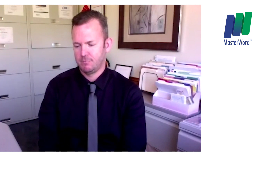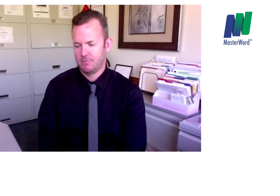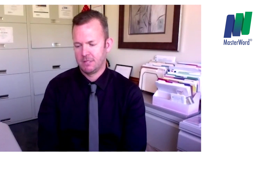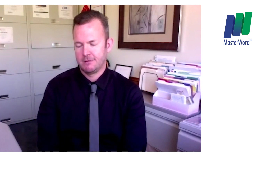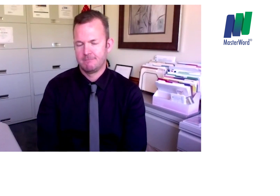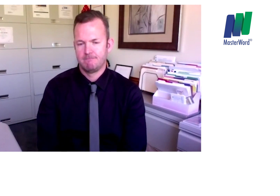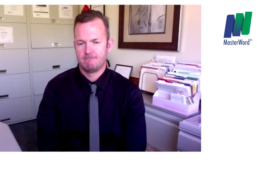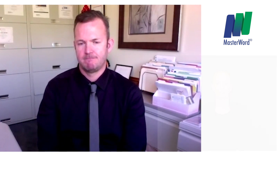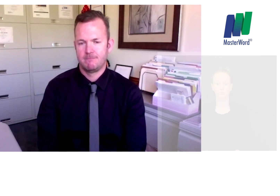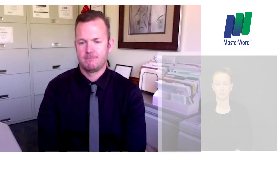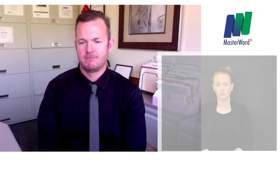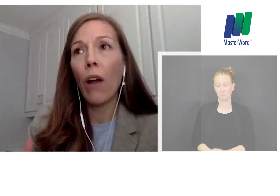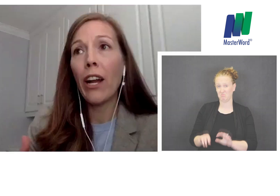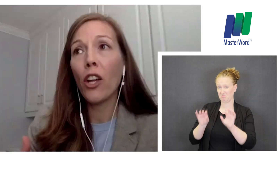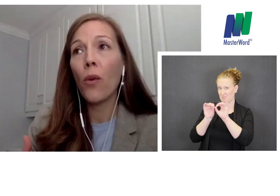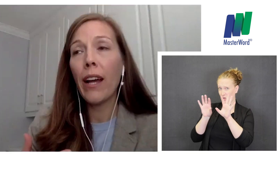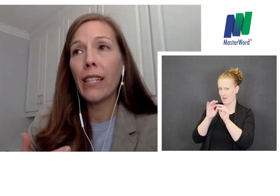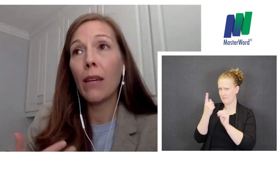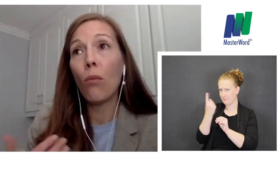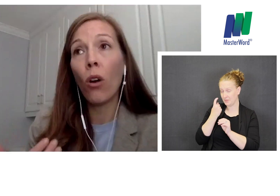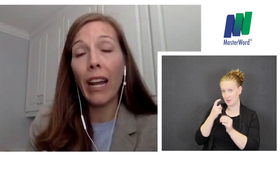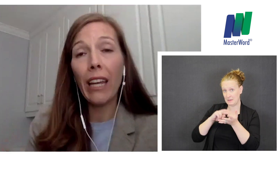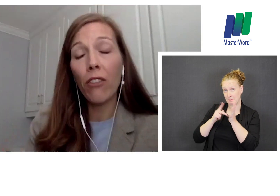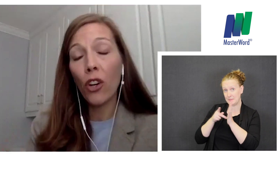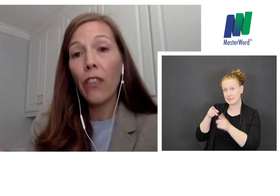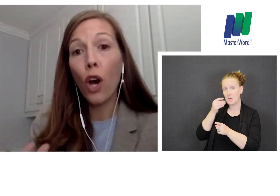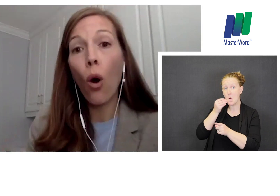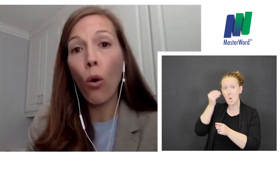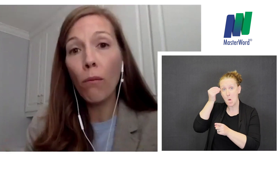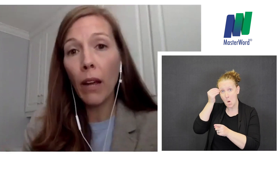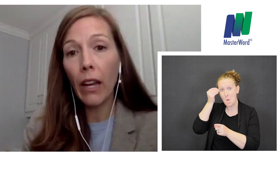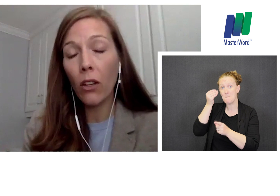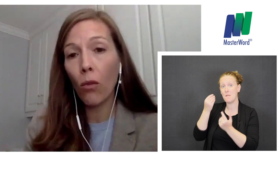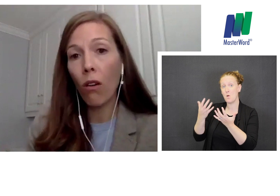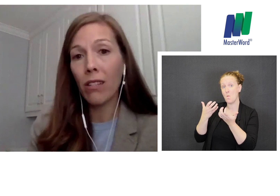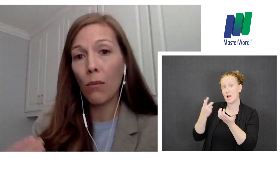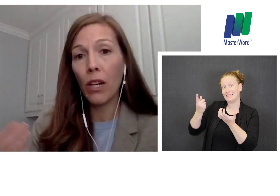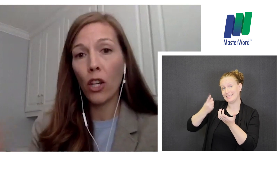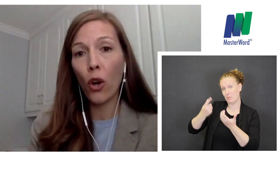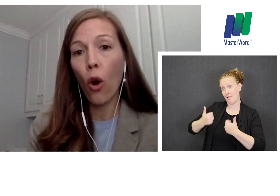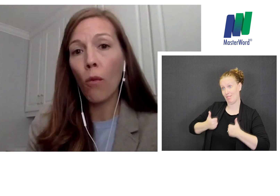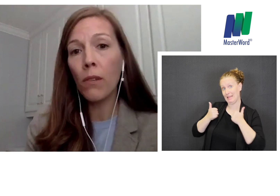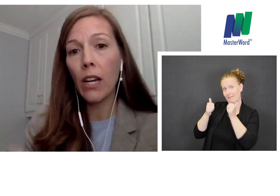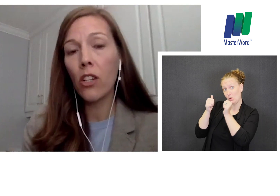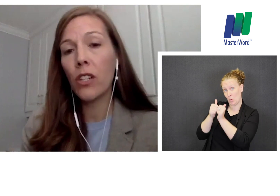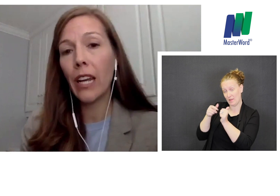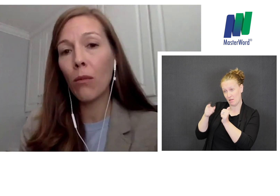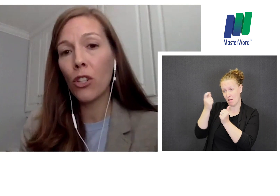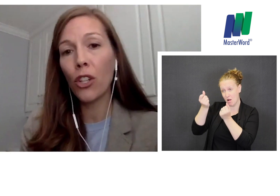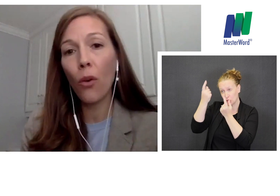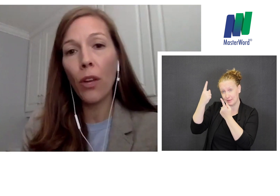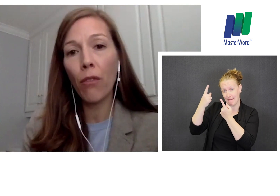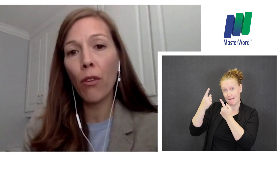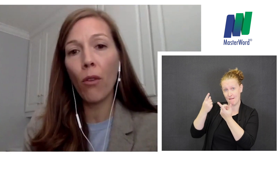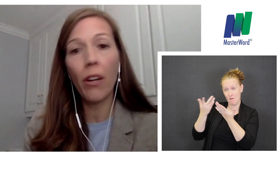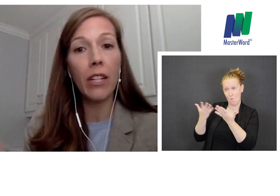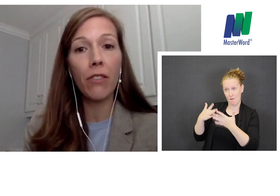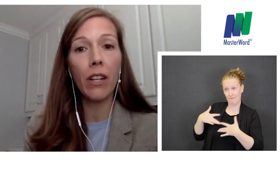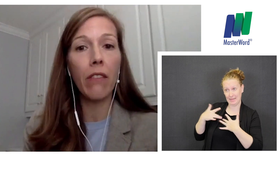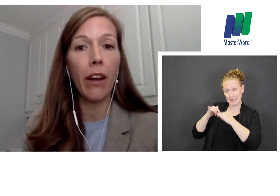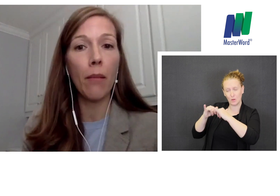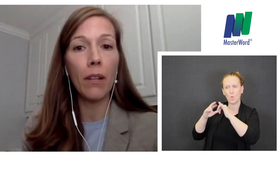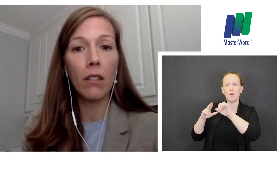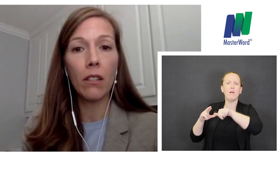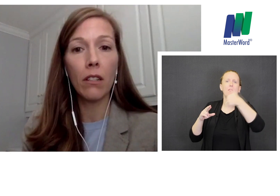perspective? So, and are you asking more like if you're in the home and you want someone in your home to understand what you're going through, or in a